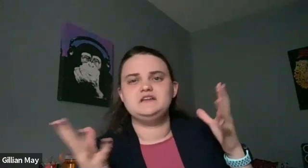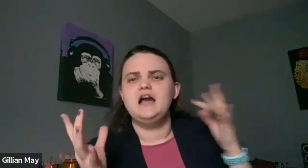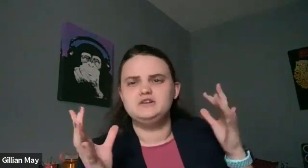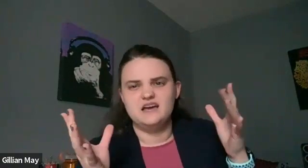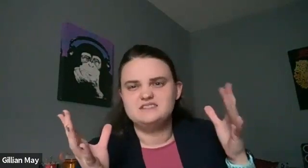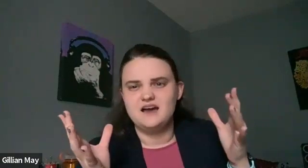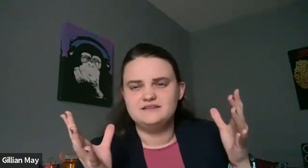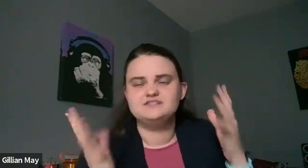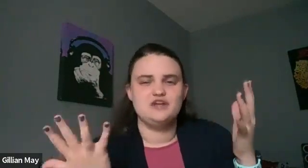I could have guessed that. So